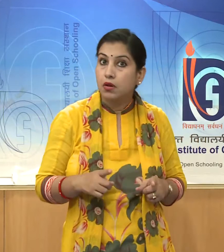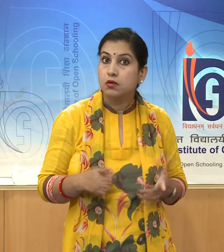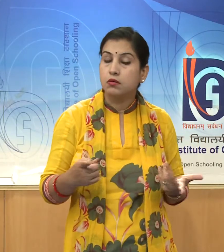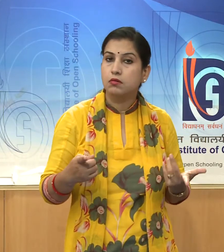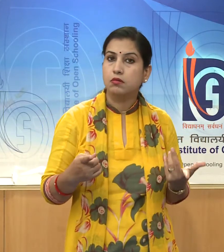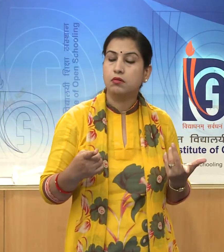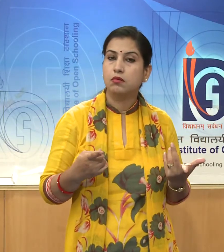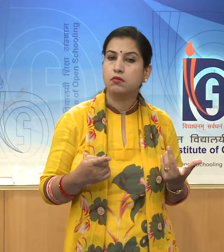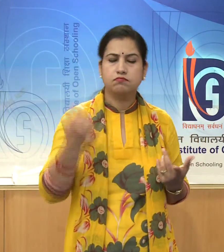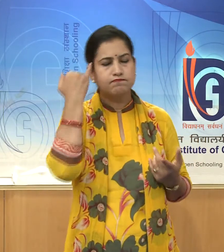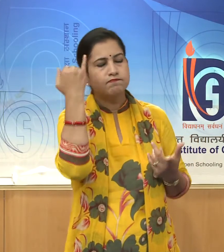he freely painted